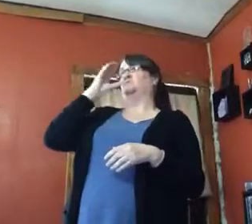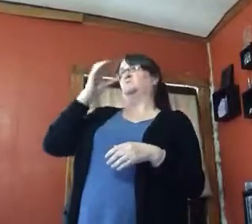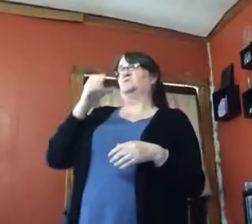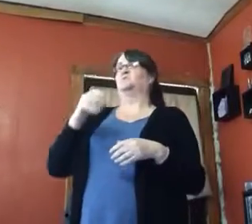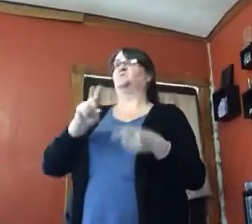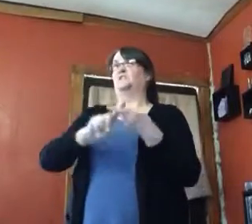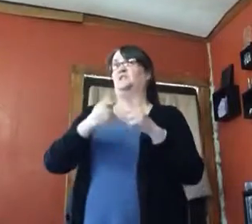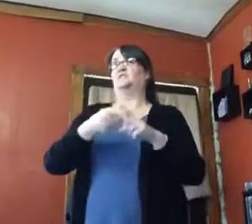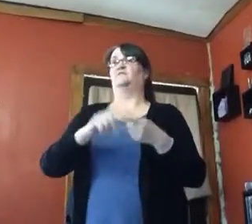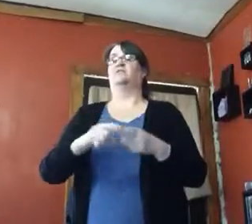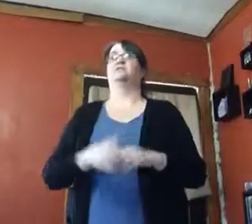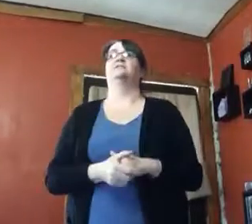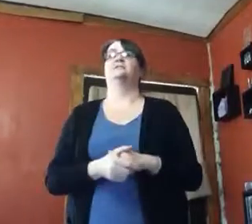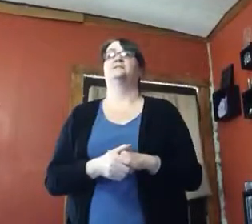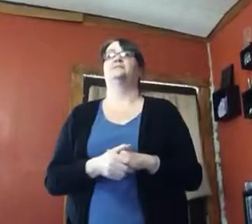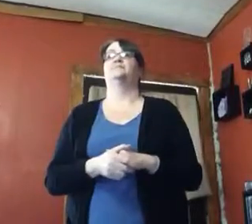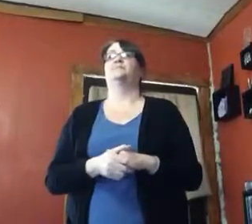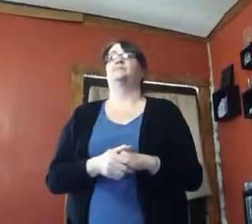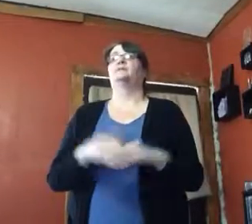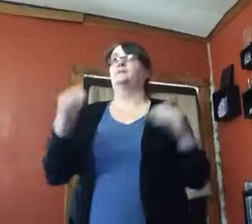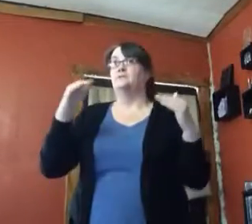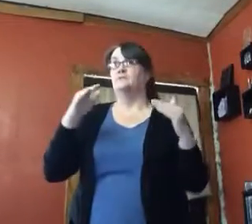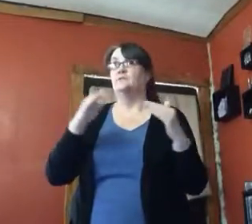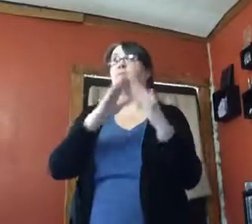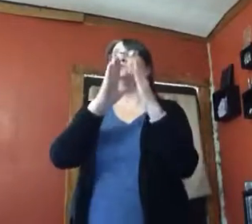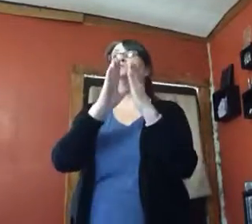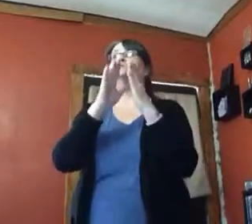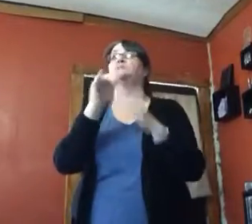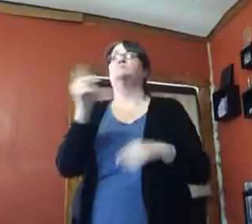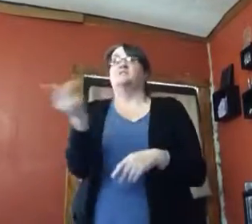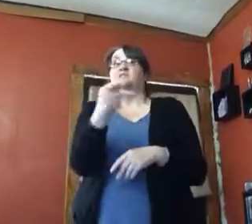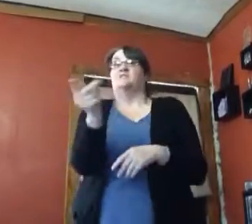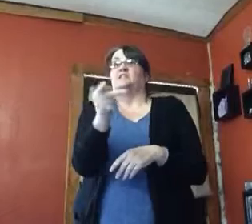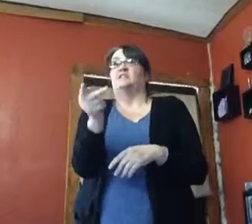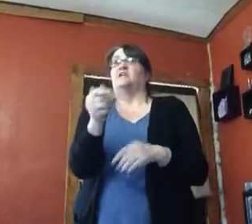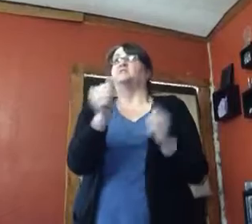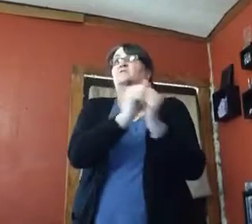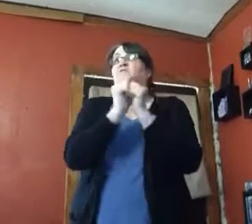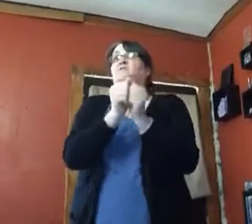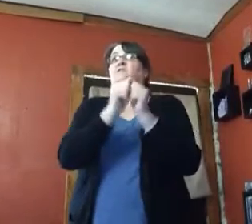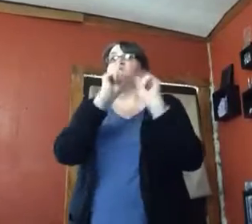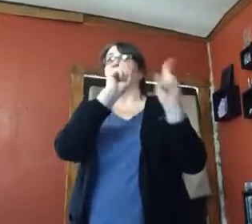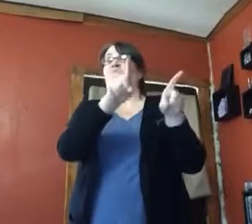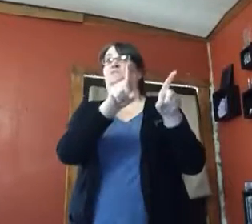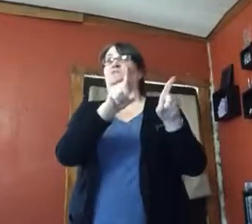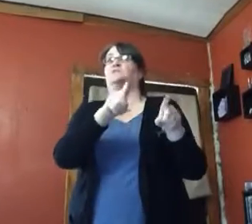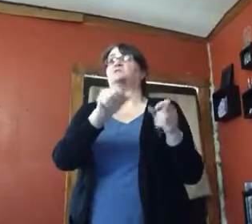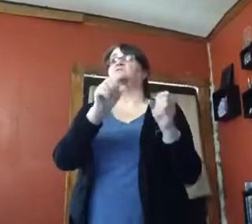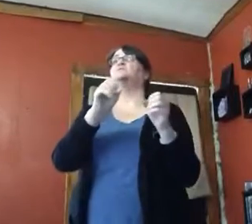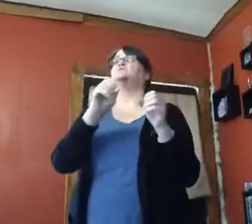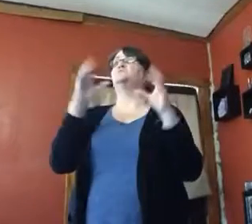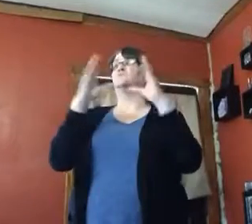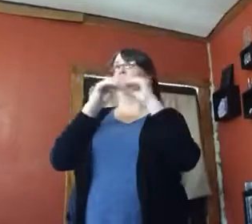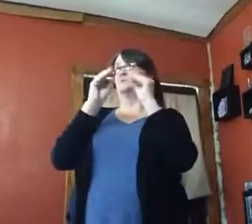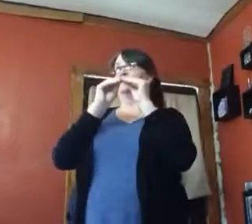first group gathering. Within days, Wilson admitted himself to the Charles B. Towns Hospital